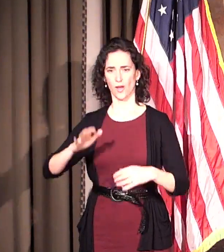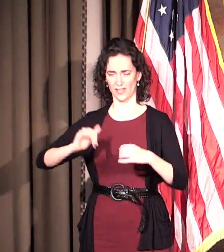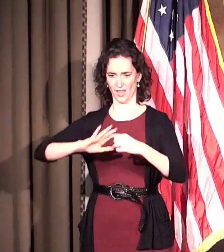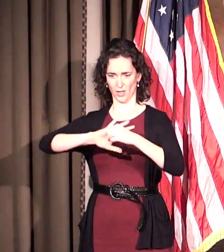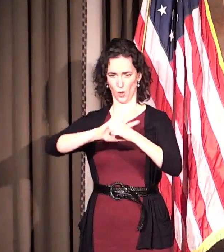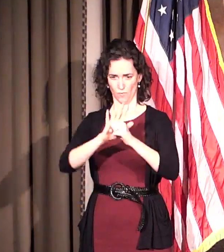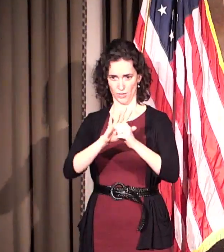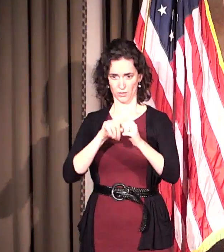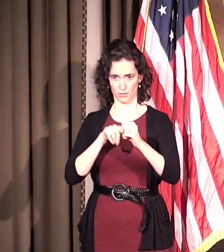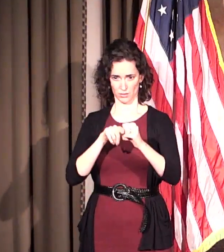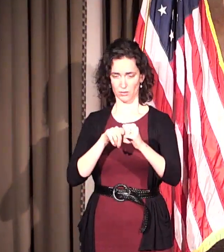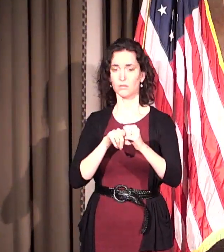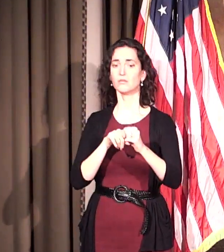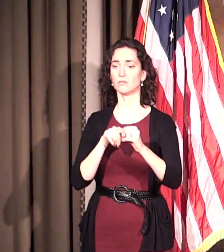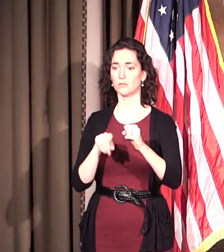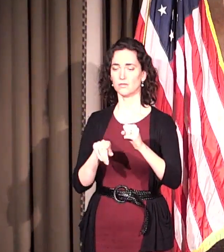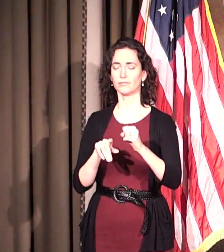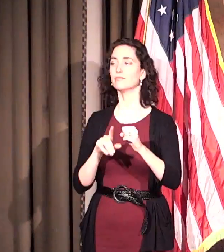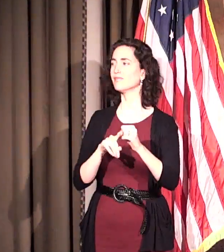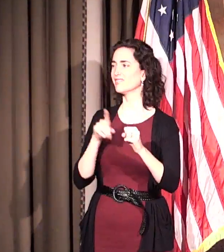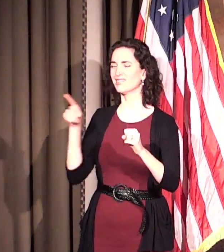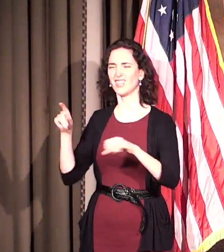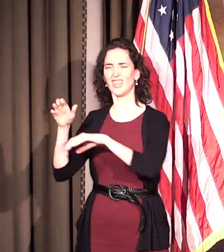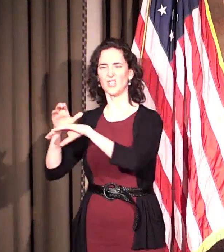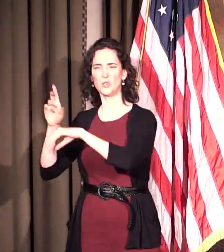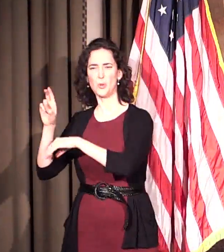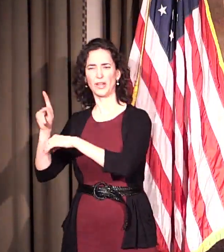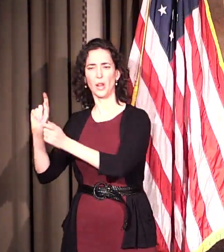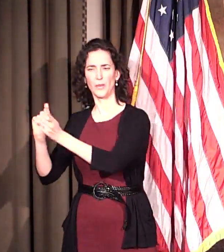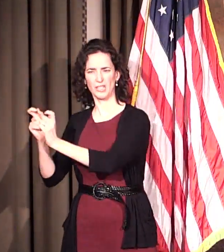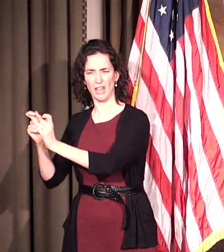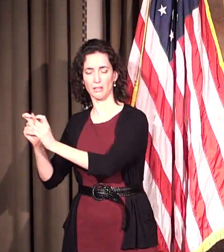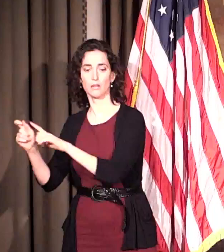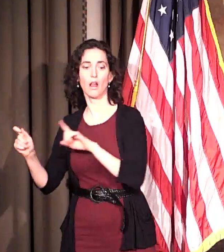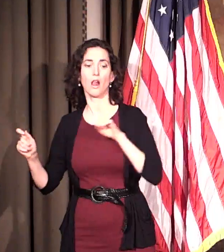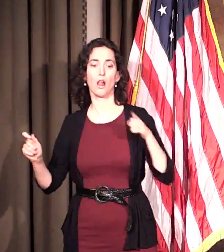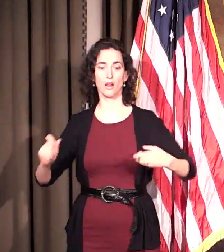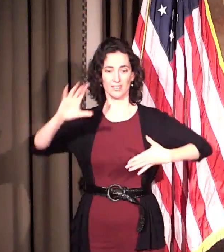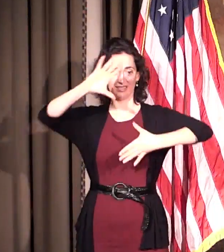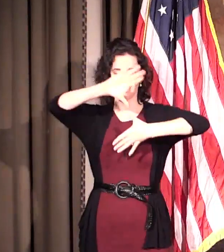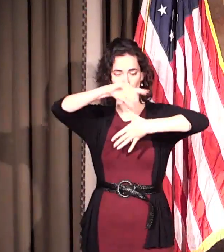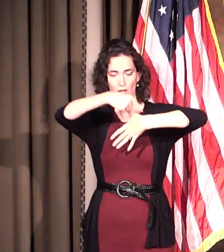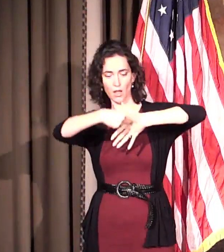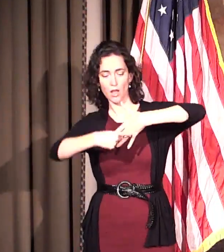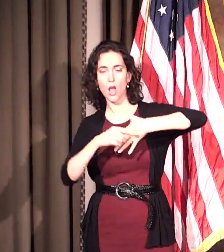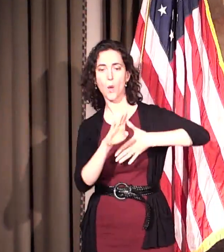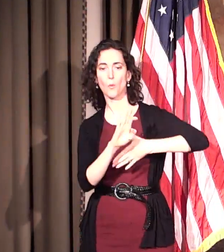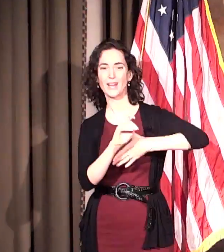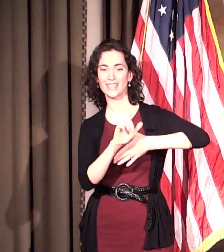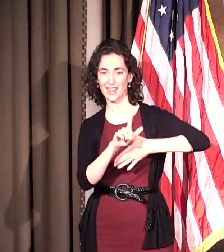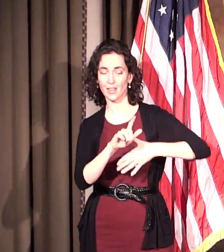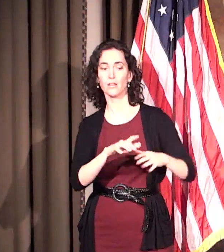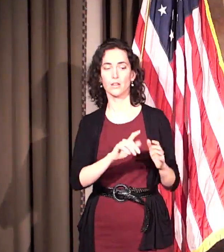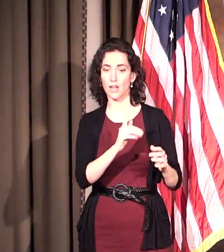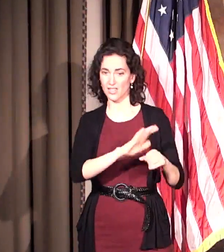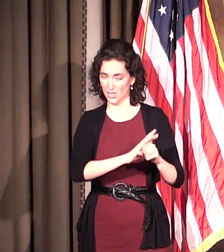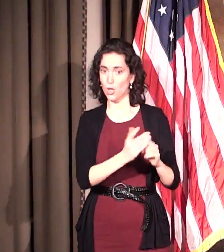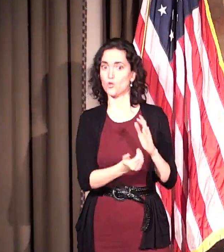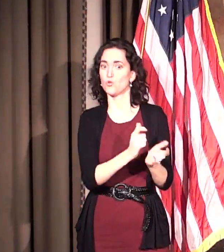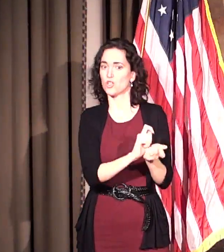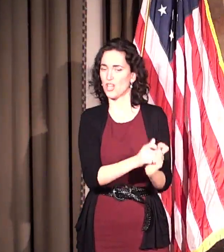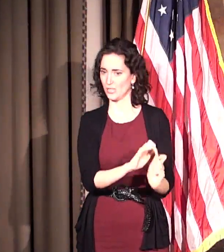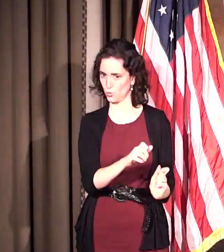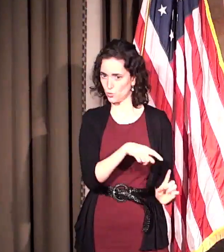identified first in Brazil had been discovered in the United States in Minnesota. And then today, the